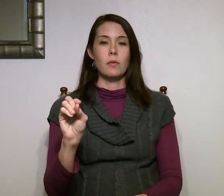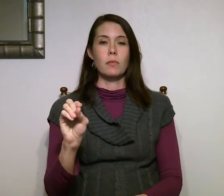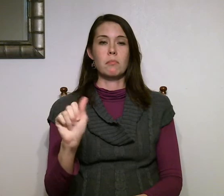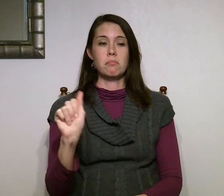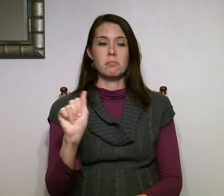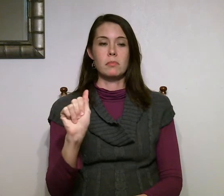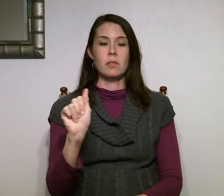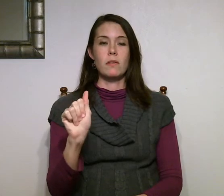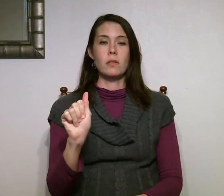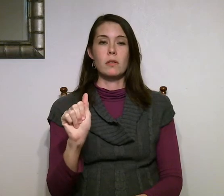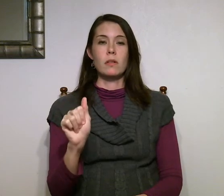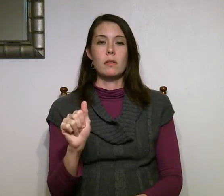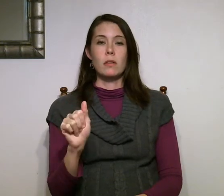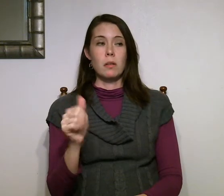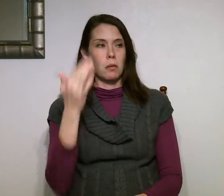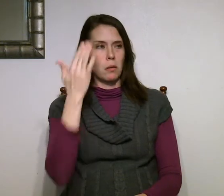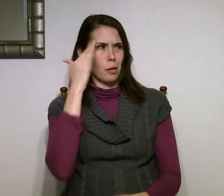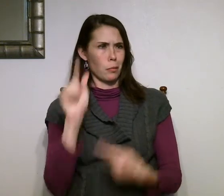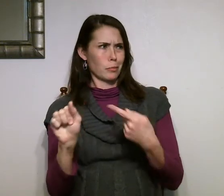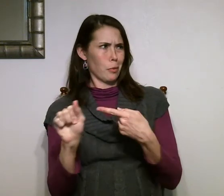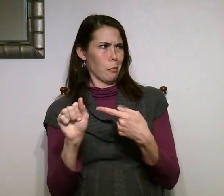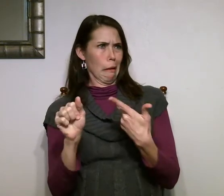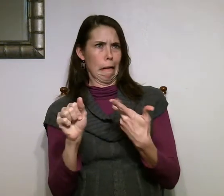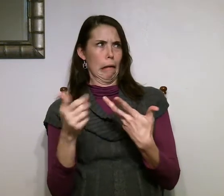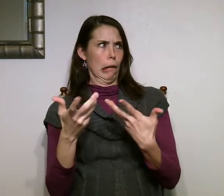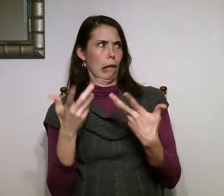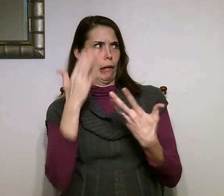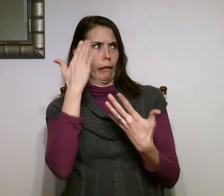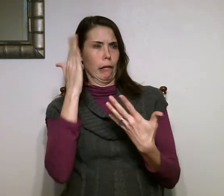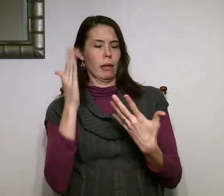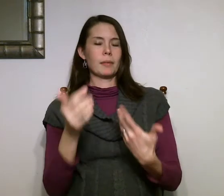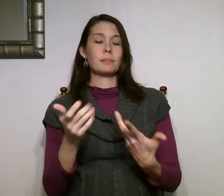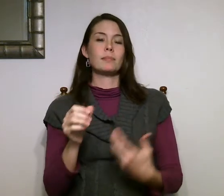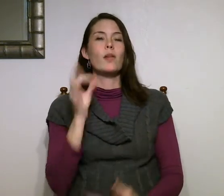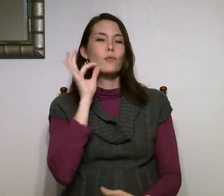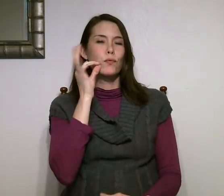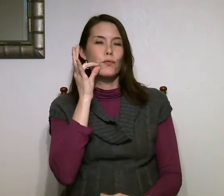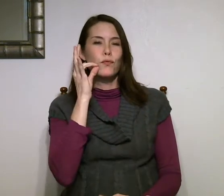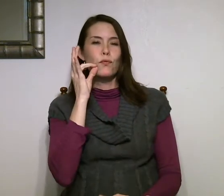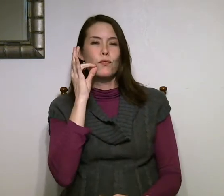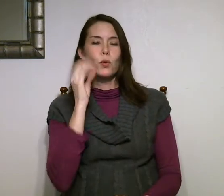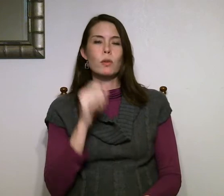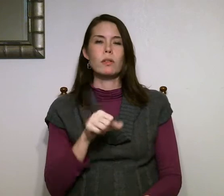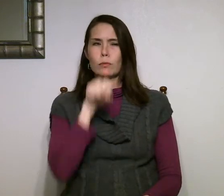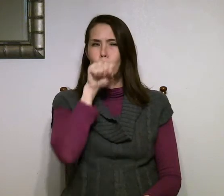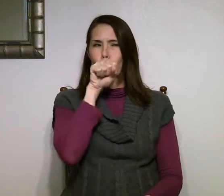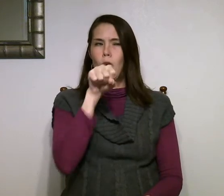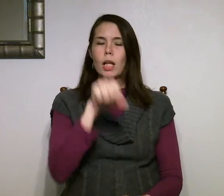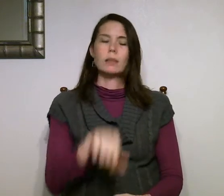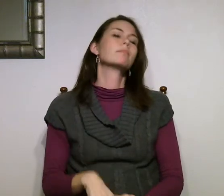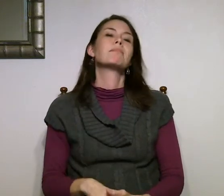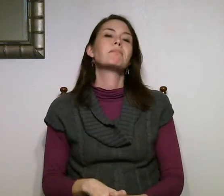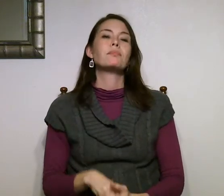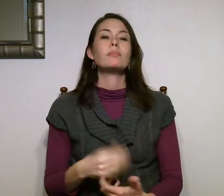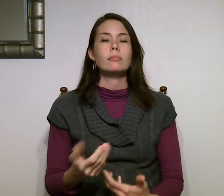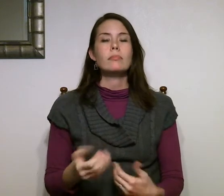of all the fruits. You probably didn't even think it was a fruit even if you ate one. So, let's say I have 3 avocados.